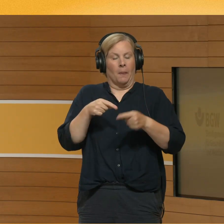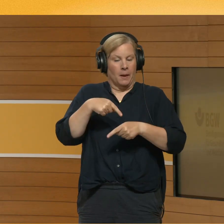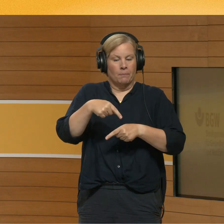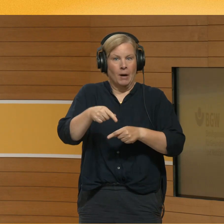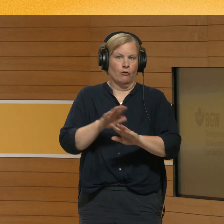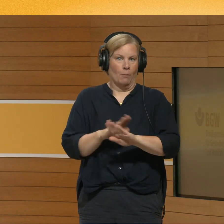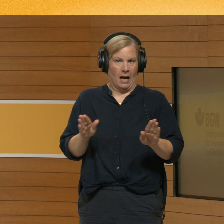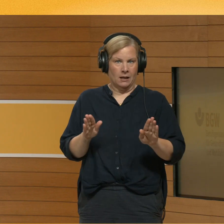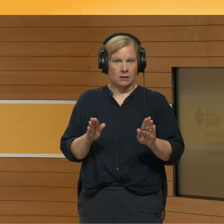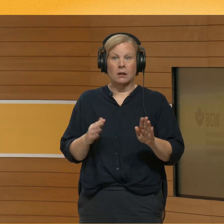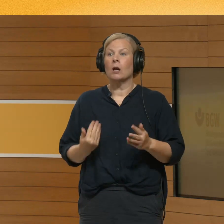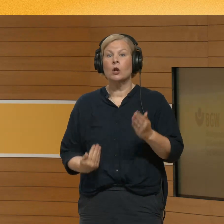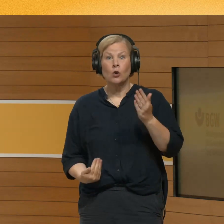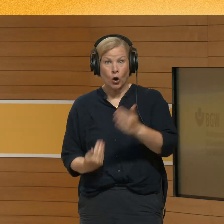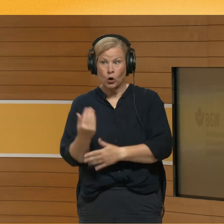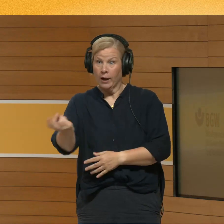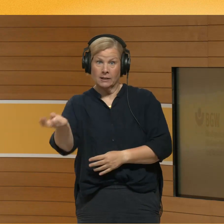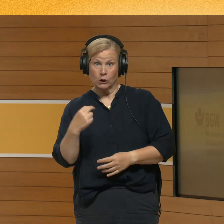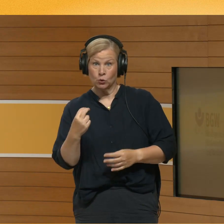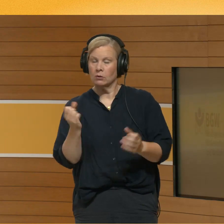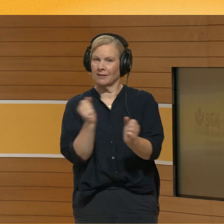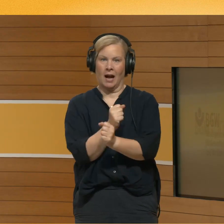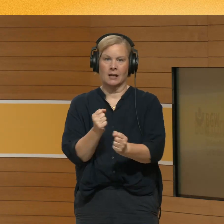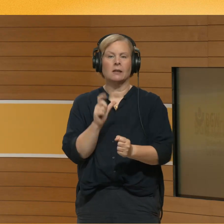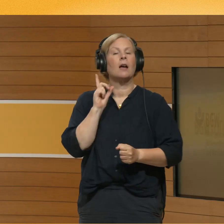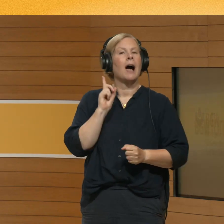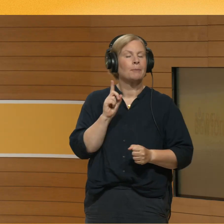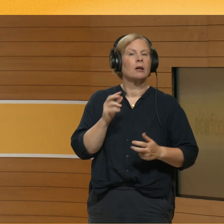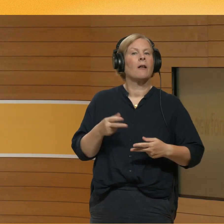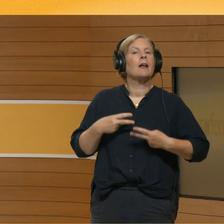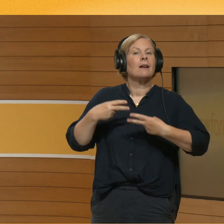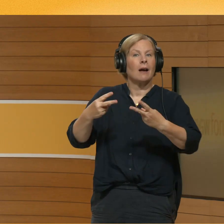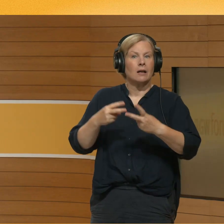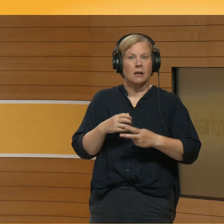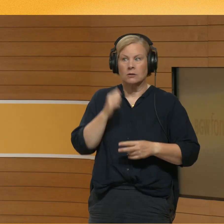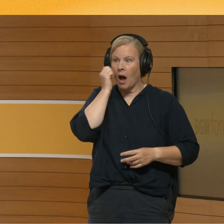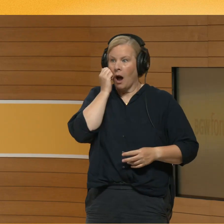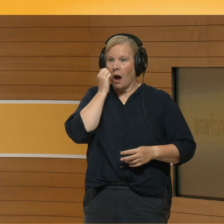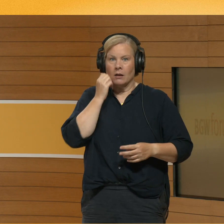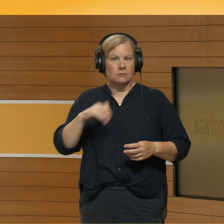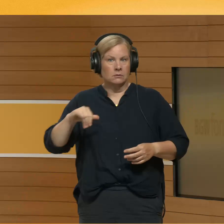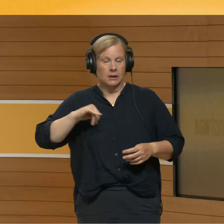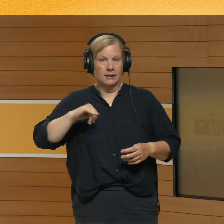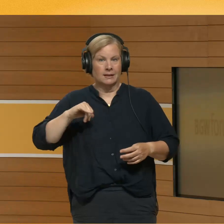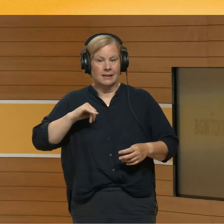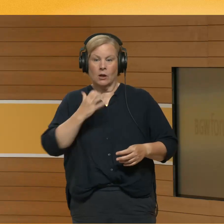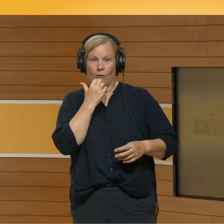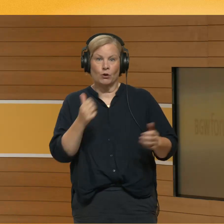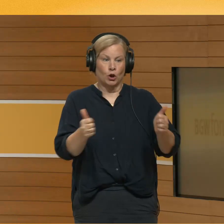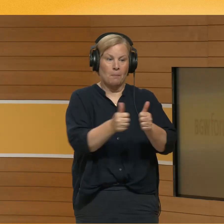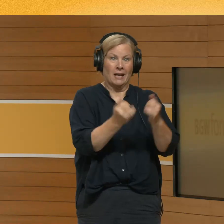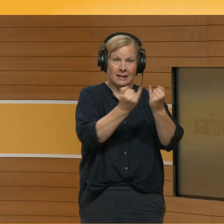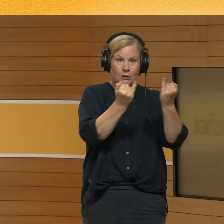a hospital would be very interested to work with one of the partner institutions, the first step would be indeed to contact one